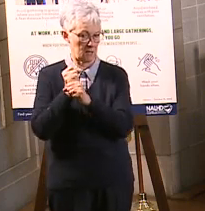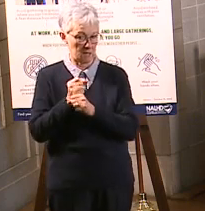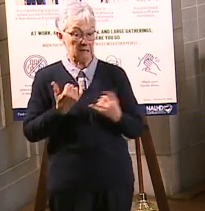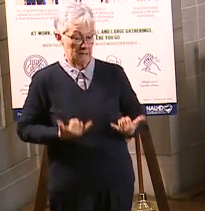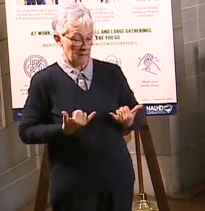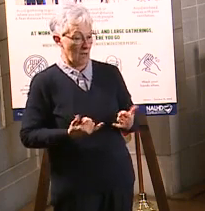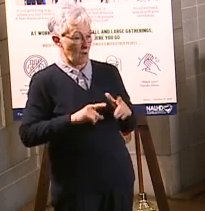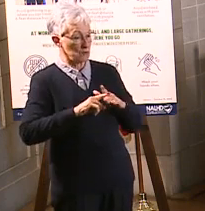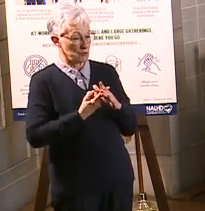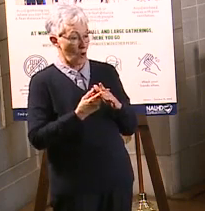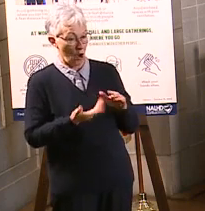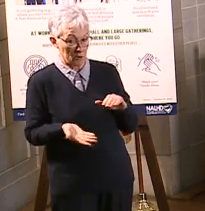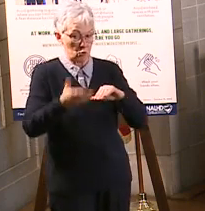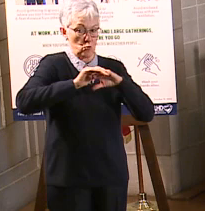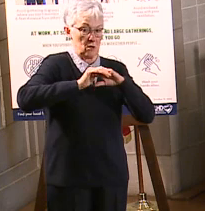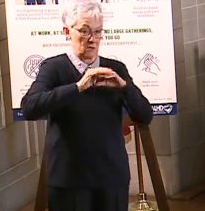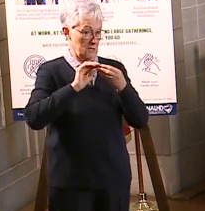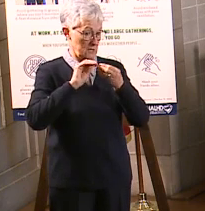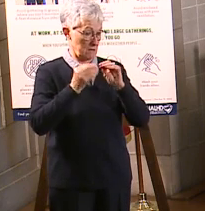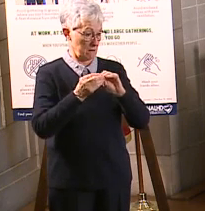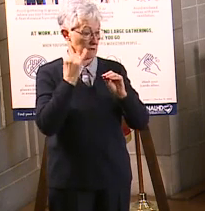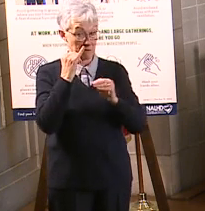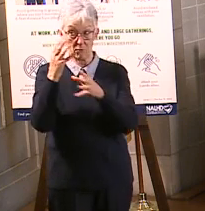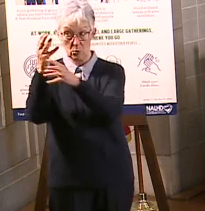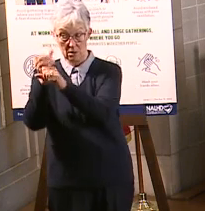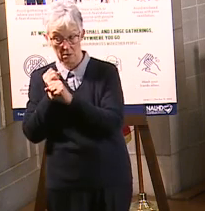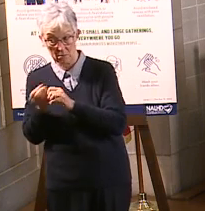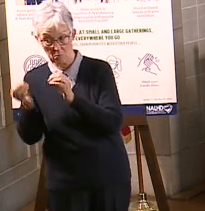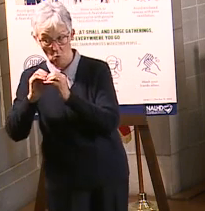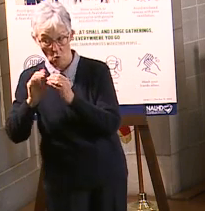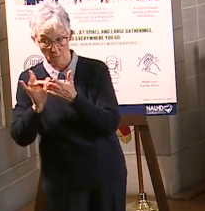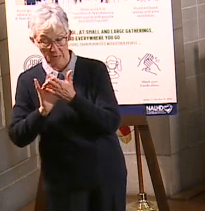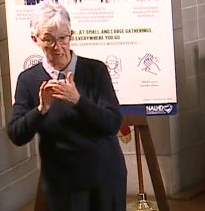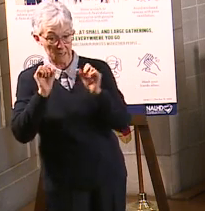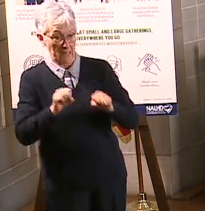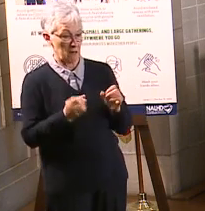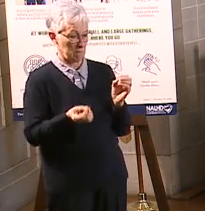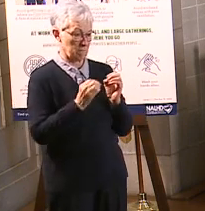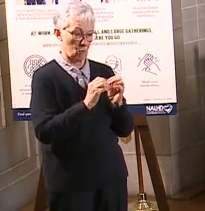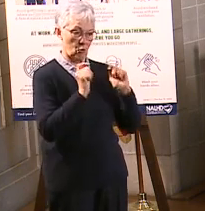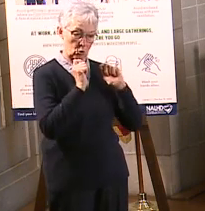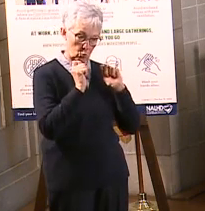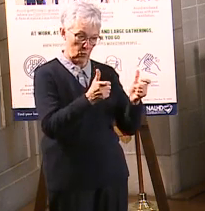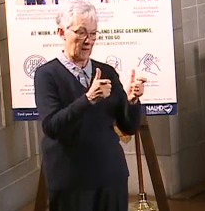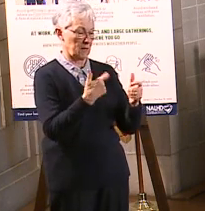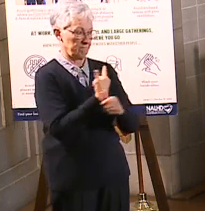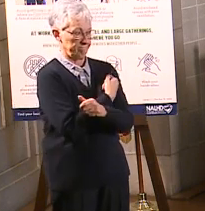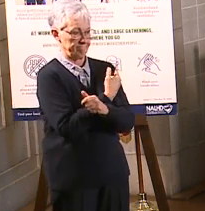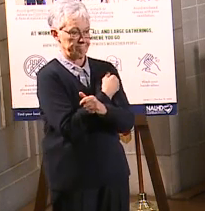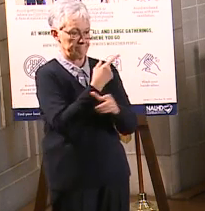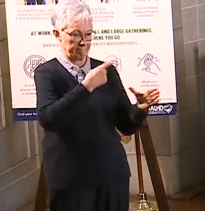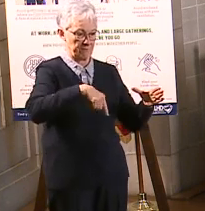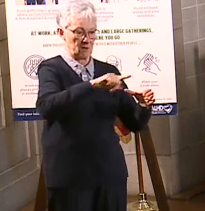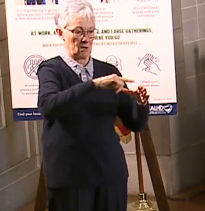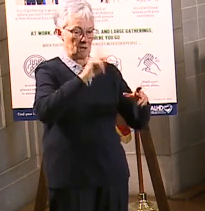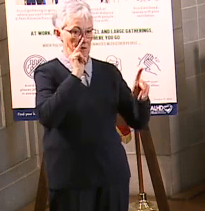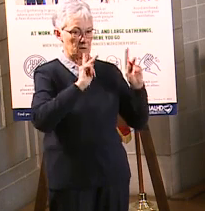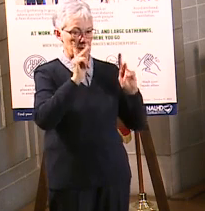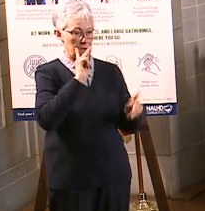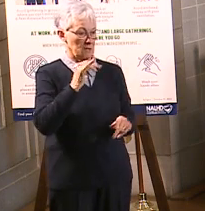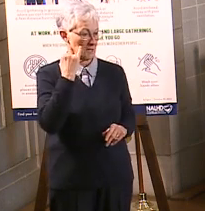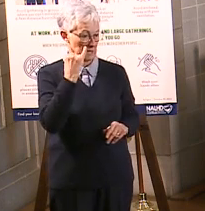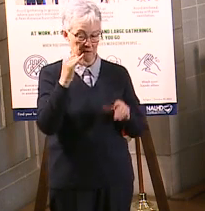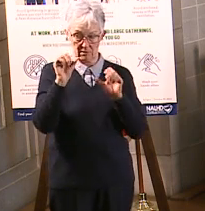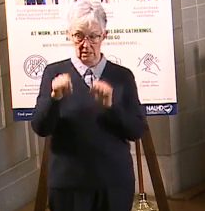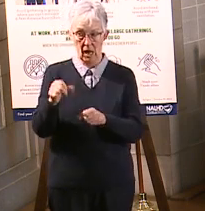vaccines. If we see more vaccine, we'll be able to get through it more quickly. If we can get other vaccines in line, like